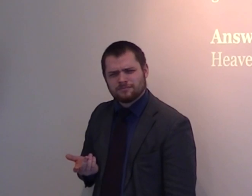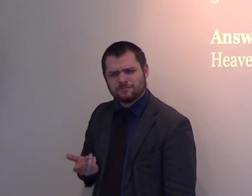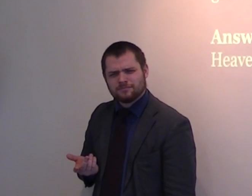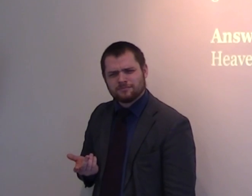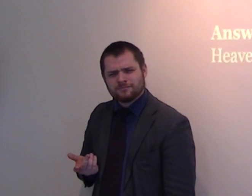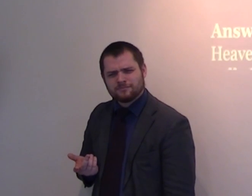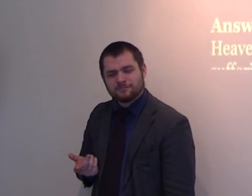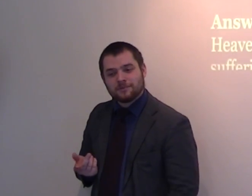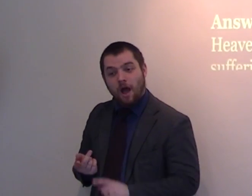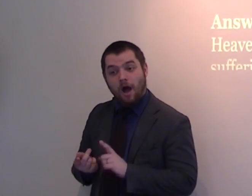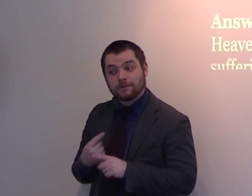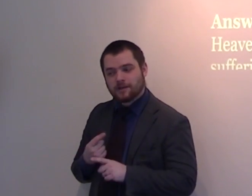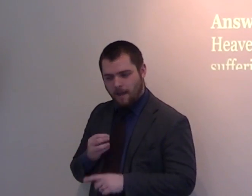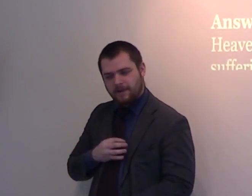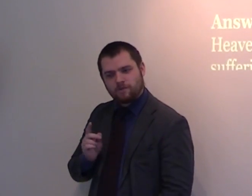Answer. He would go to heaven.